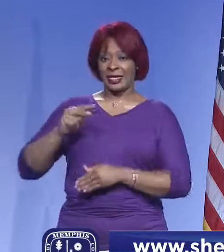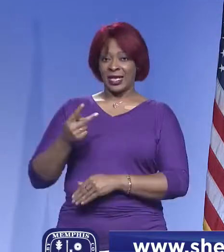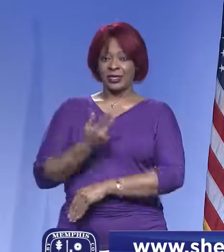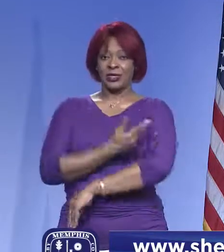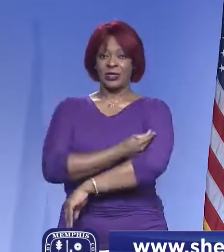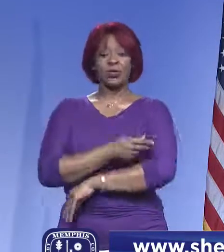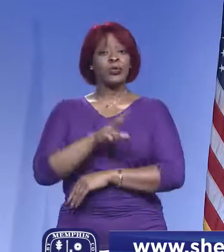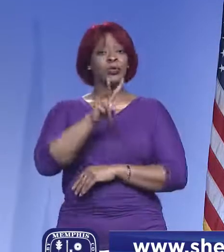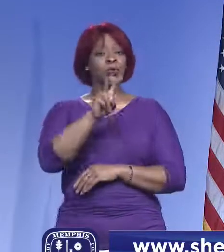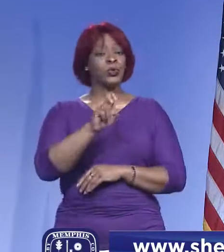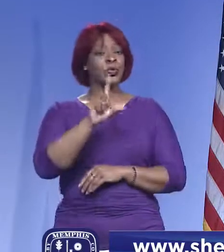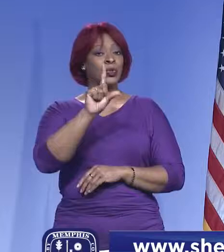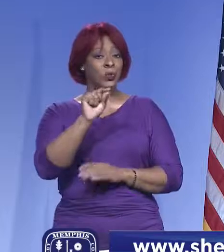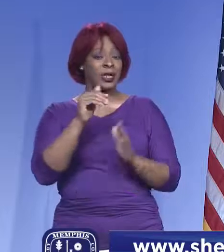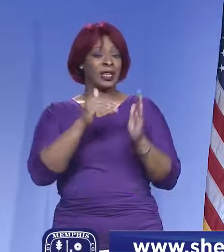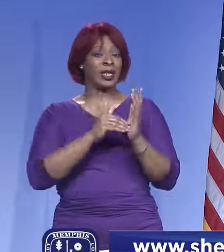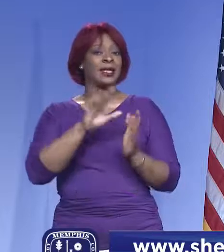and